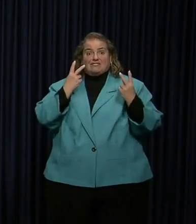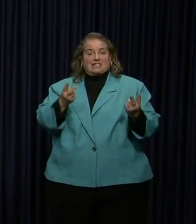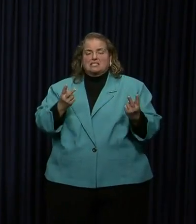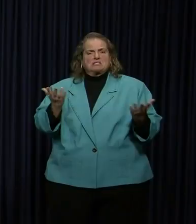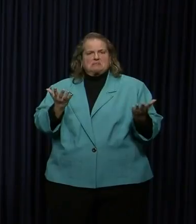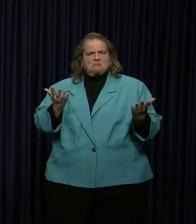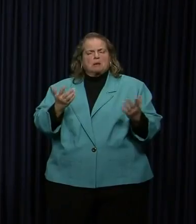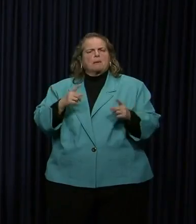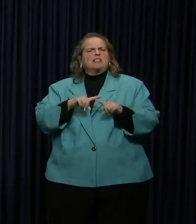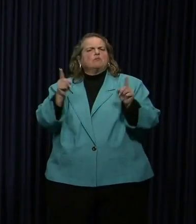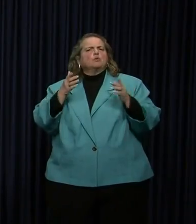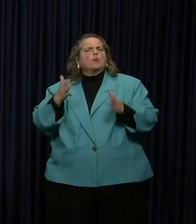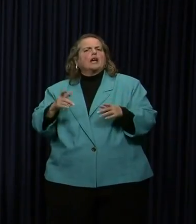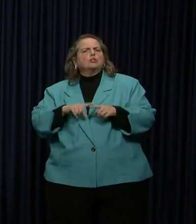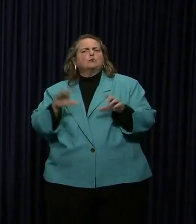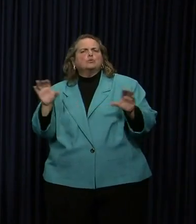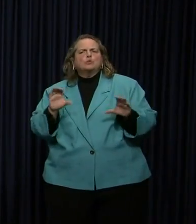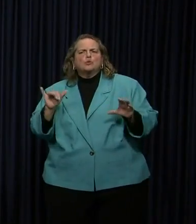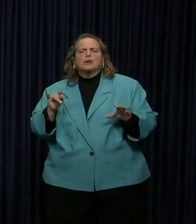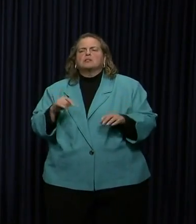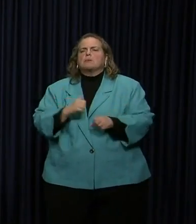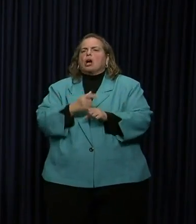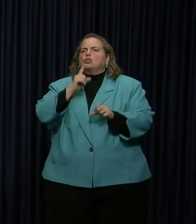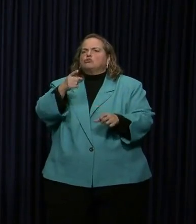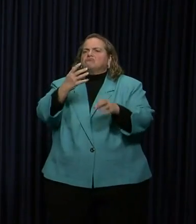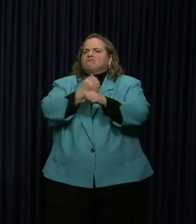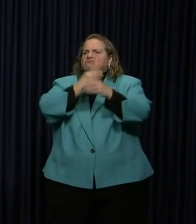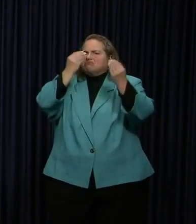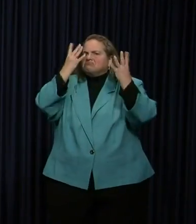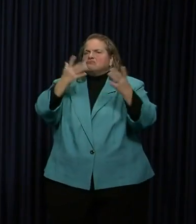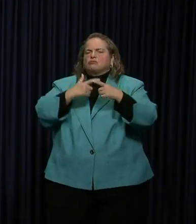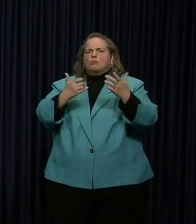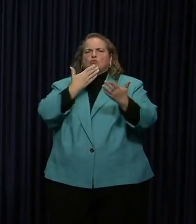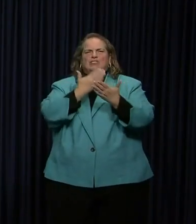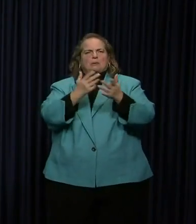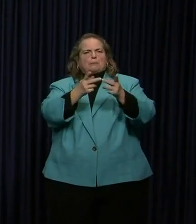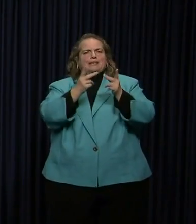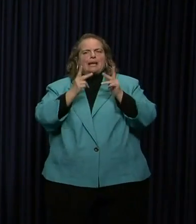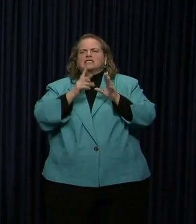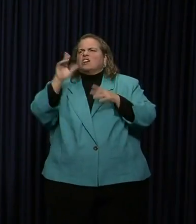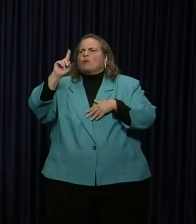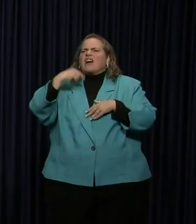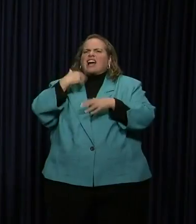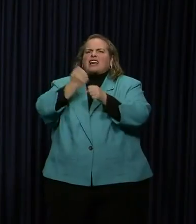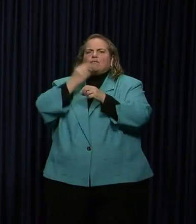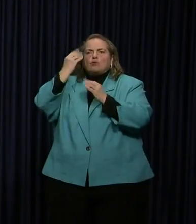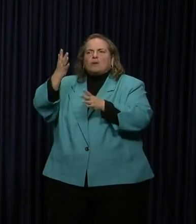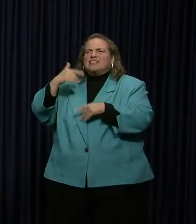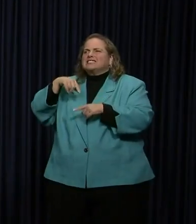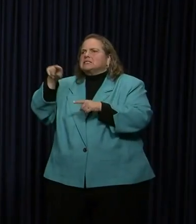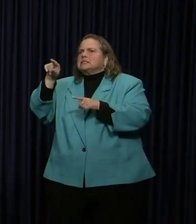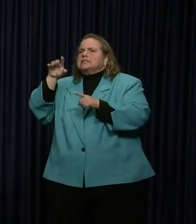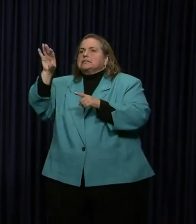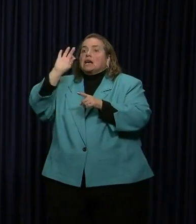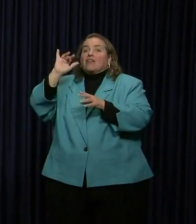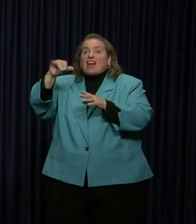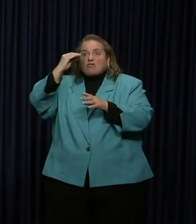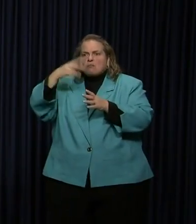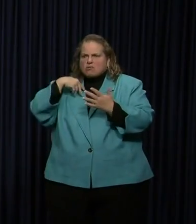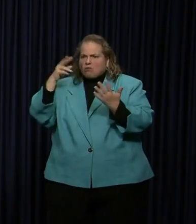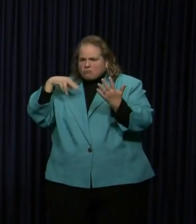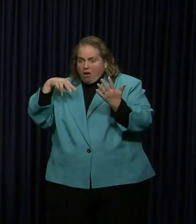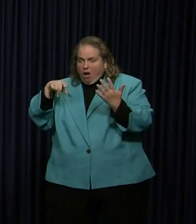do. Making sure that you get information from good places, that you know the information you're getting is